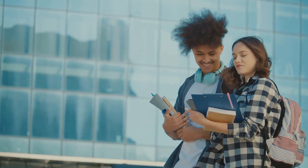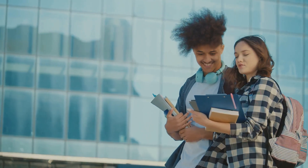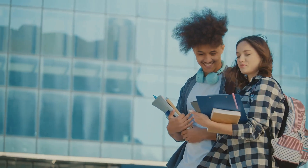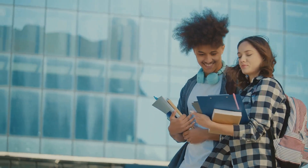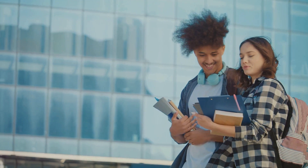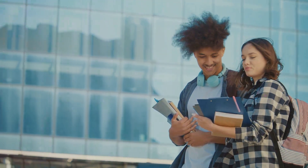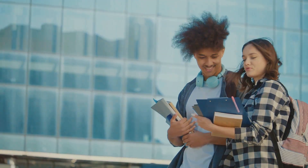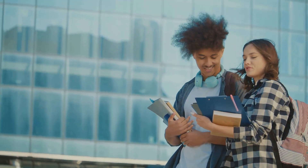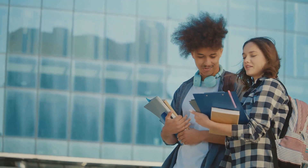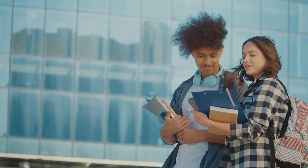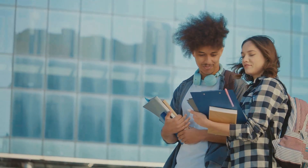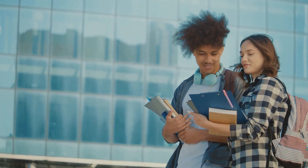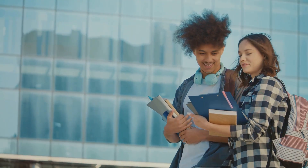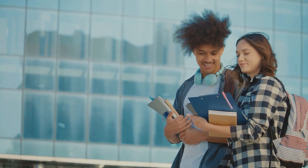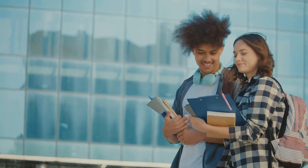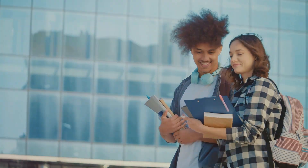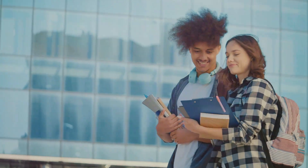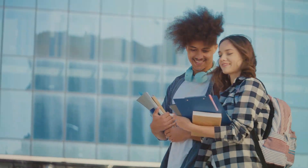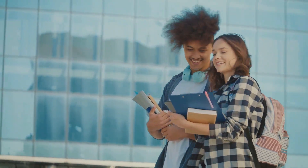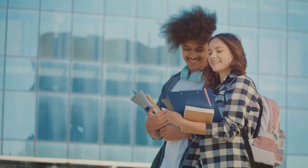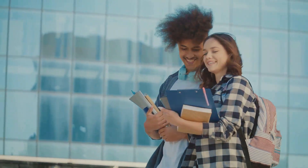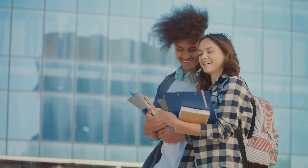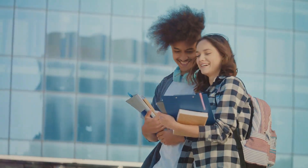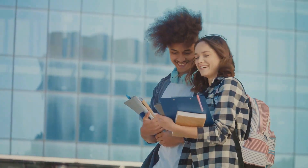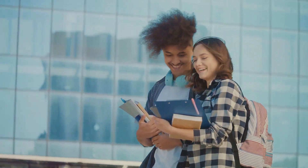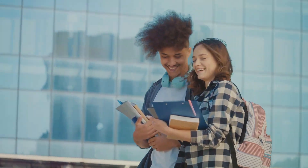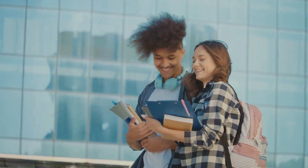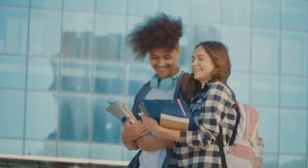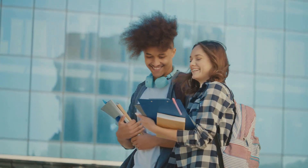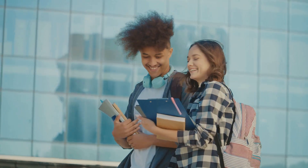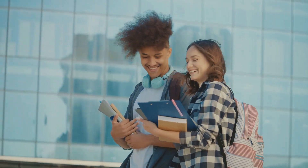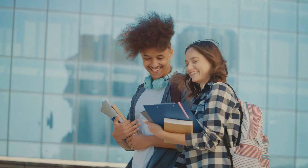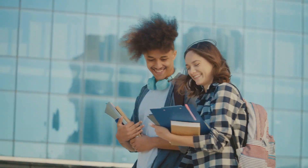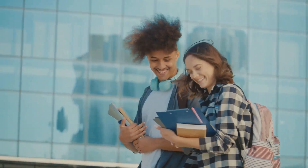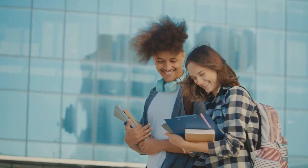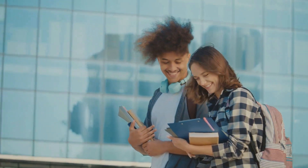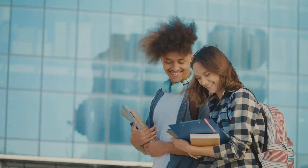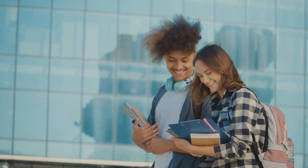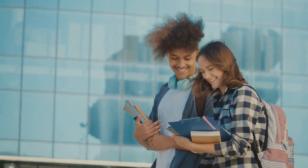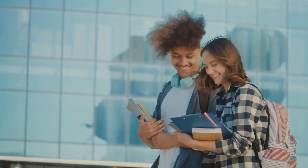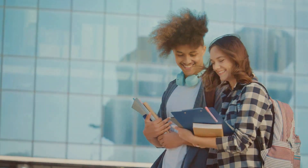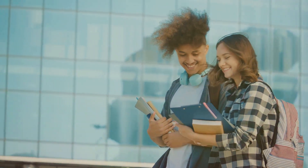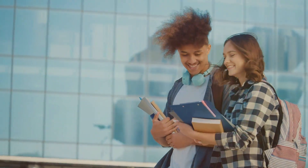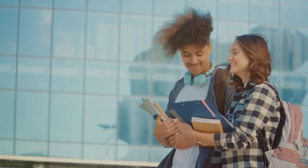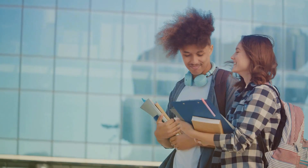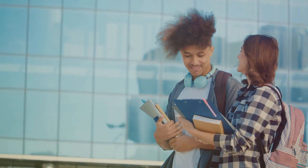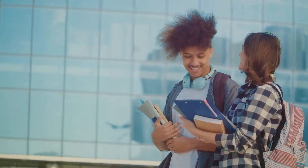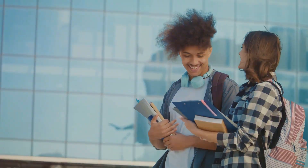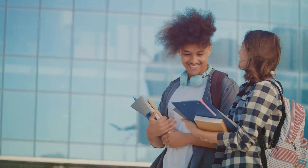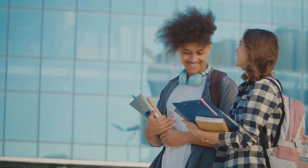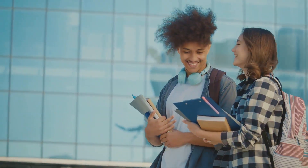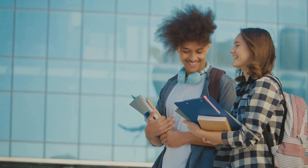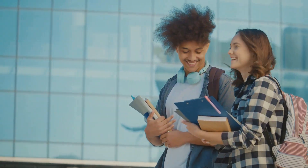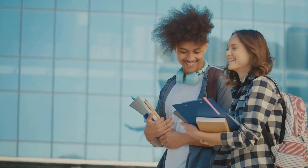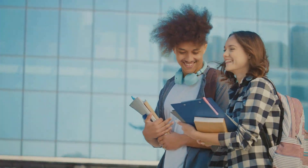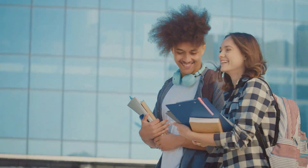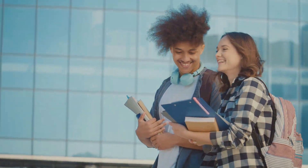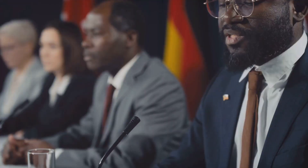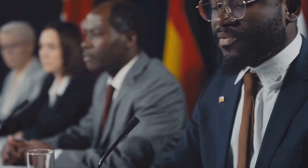culture, strengthening its roots and shaping its future. The Deaf President Now movement was a pivotal moment in Deaf history,